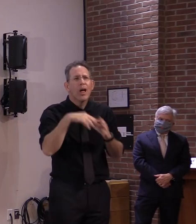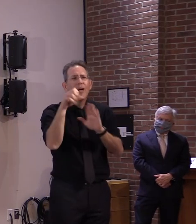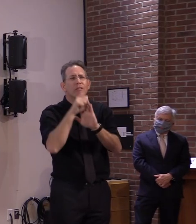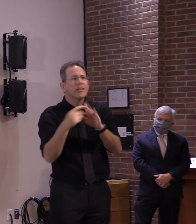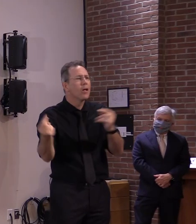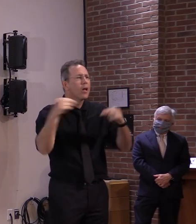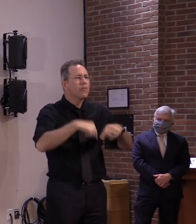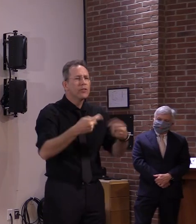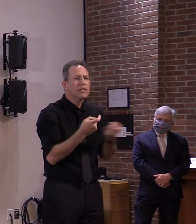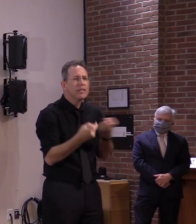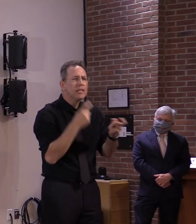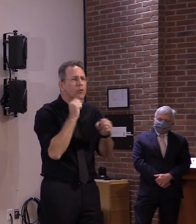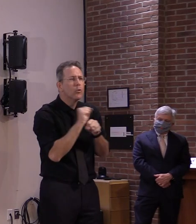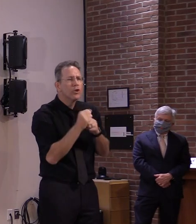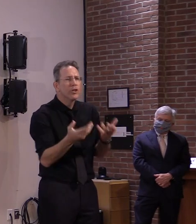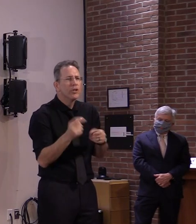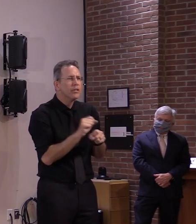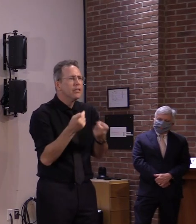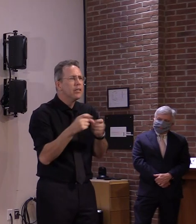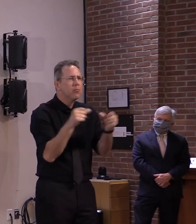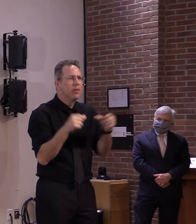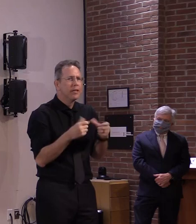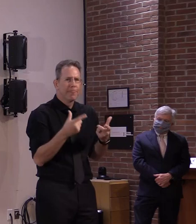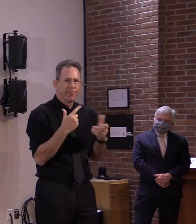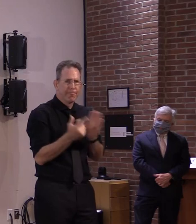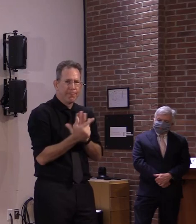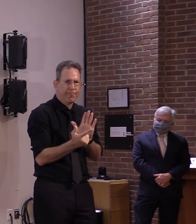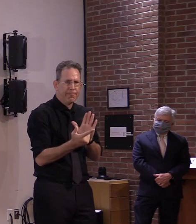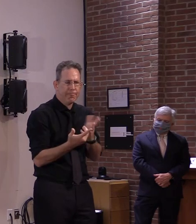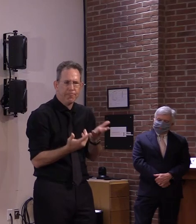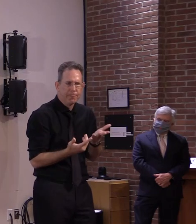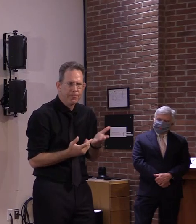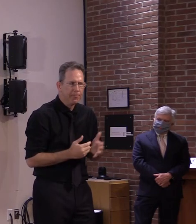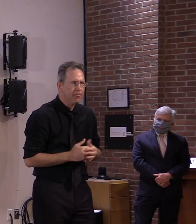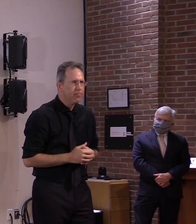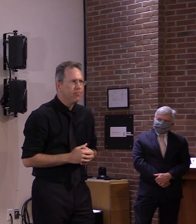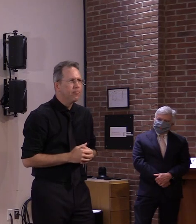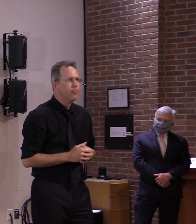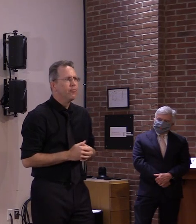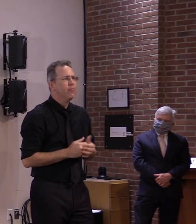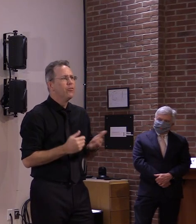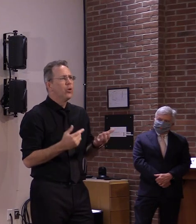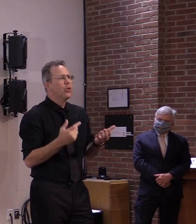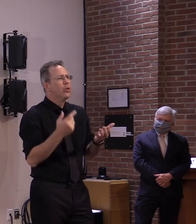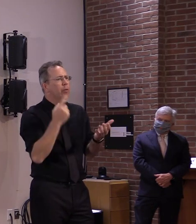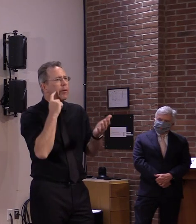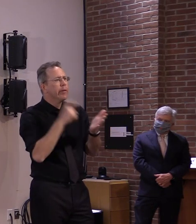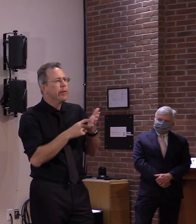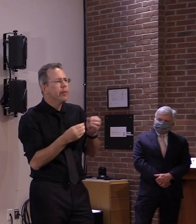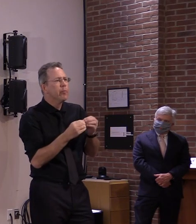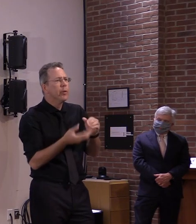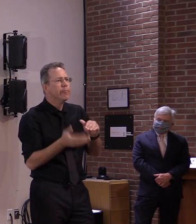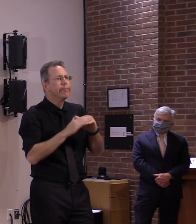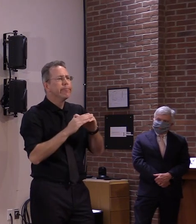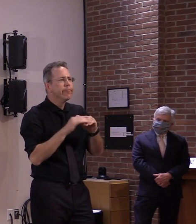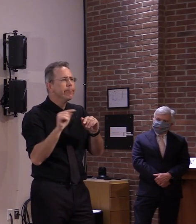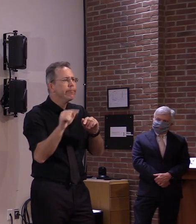resorts to work, like maybe some years. So you may actually see an increase in